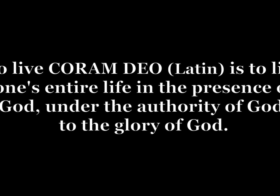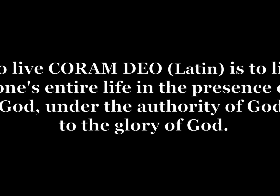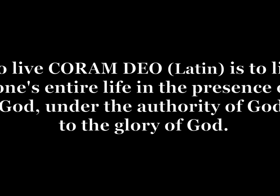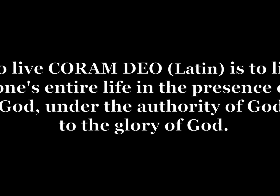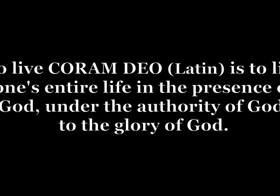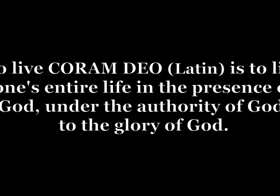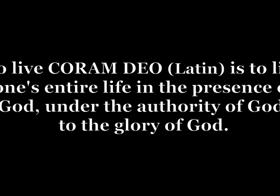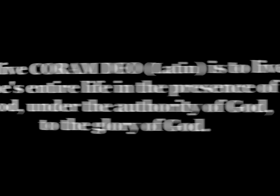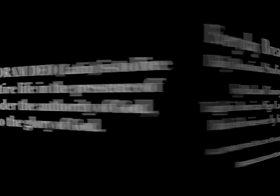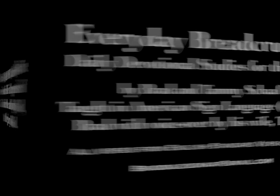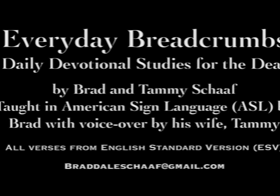God.